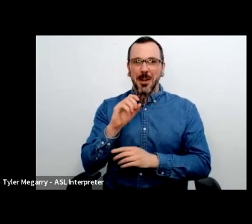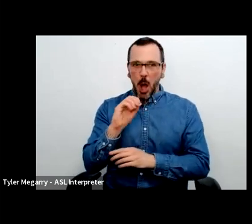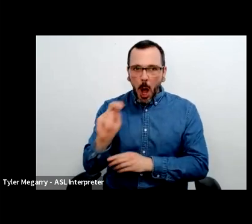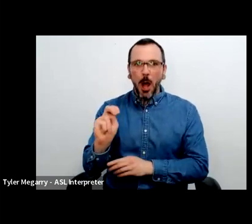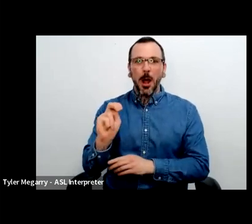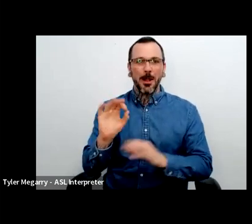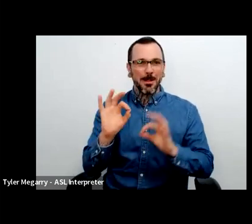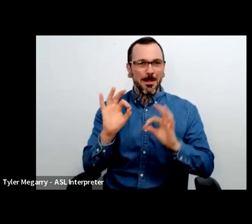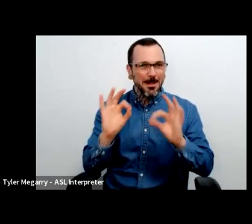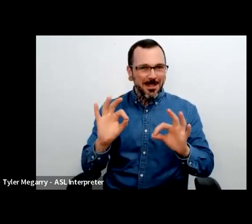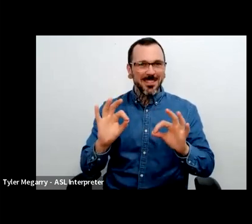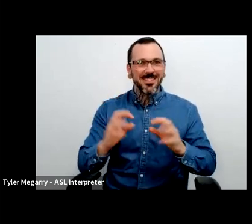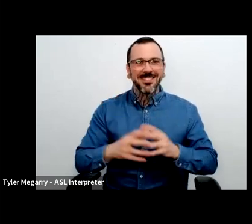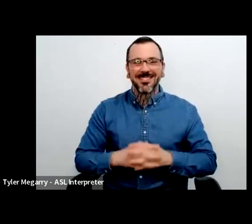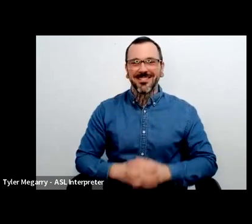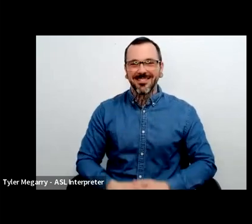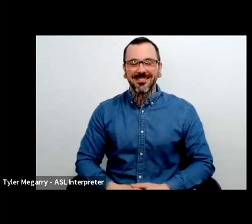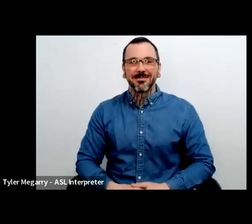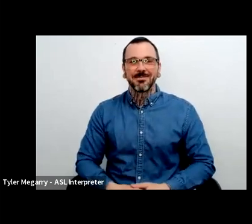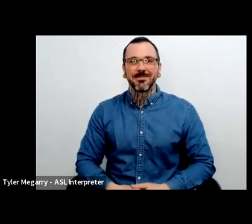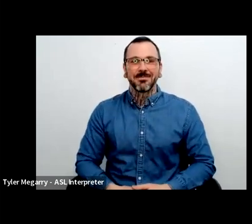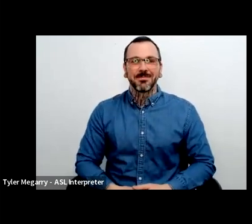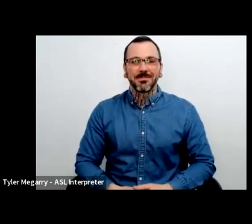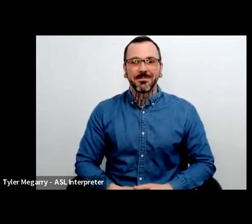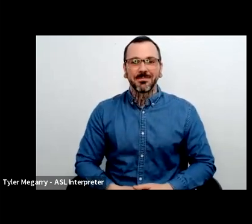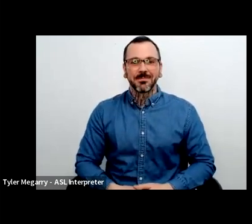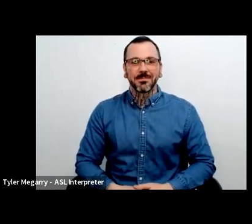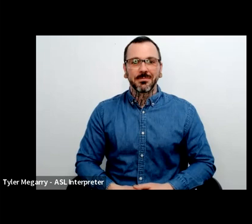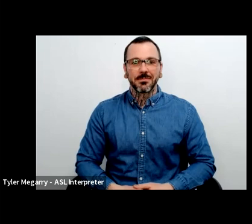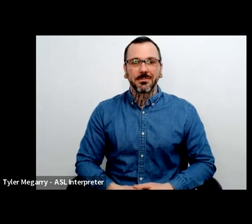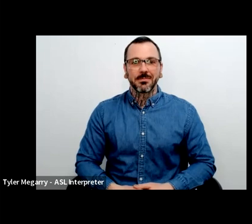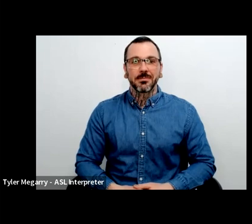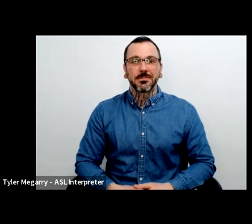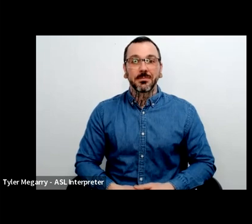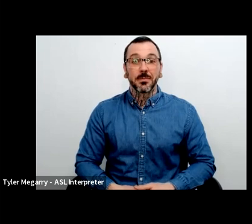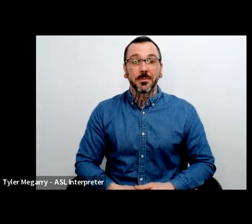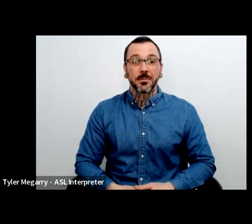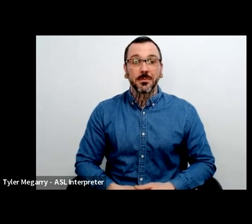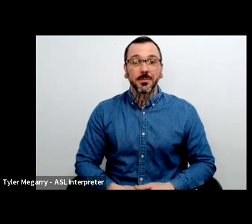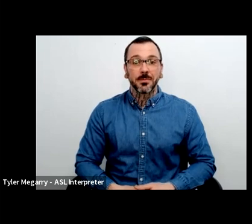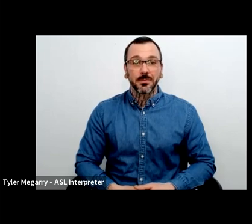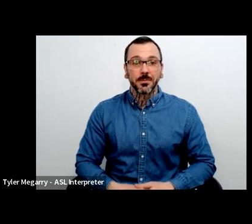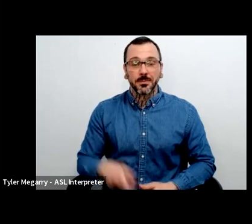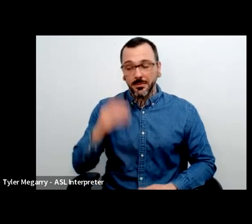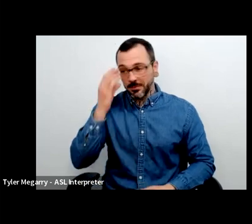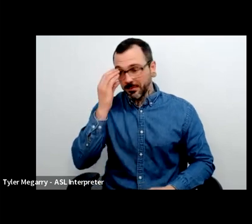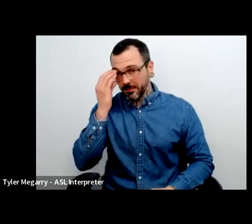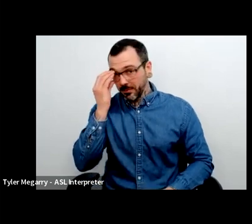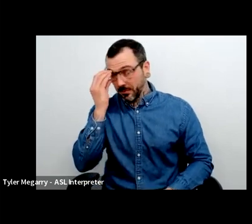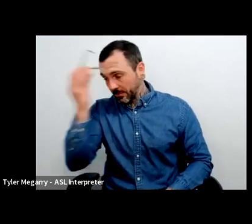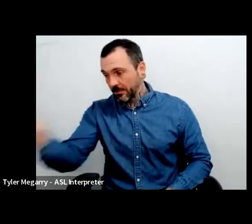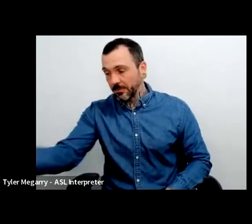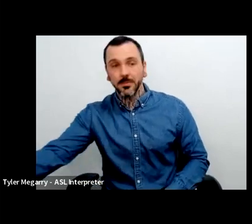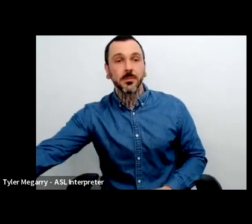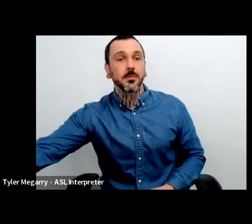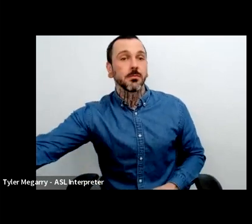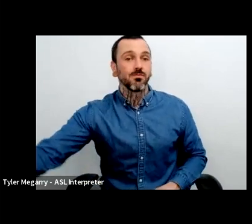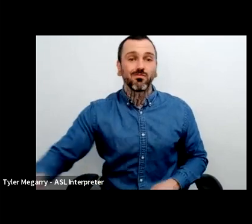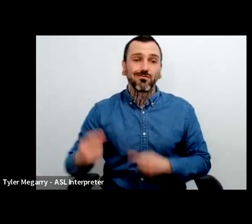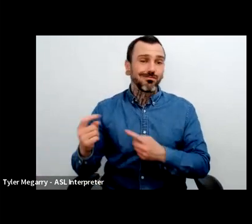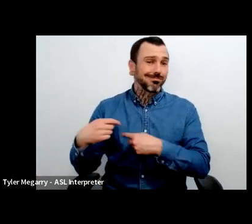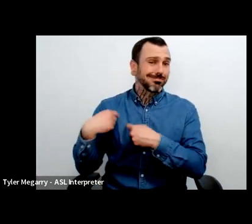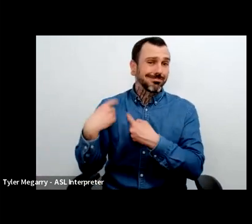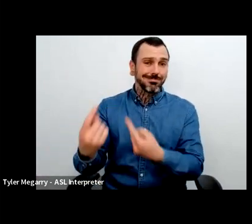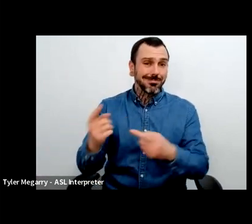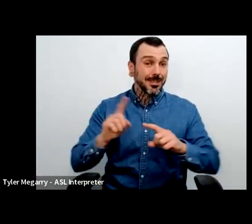Okay. Yeah. So just to say, the major difference for me is I don't run a